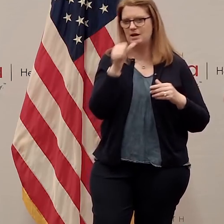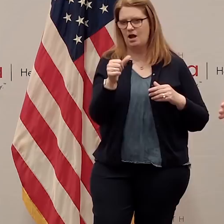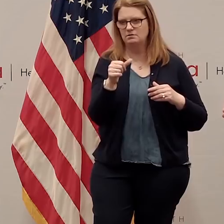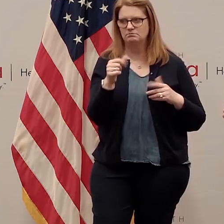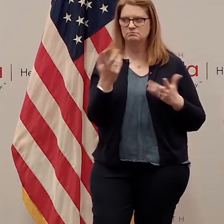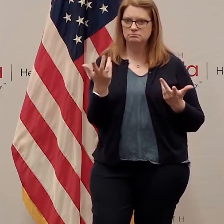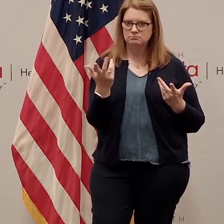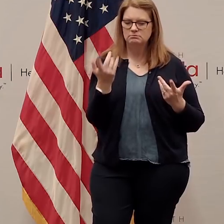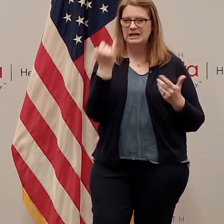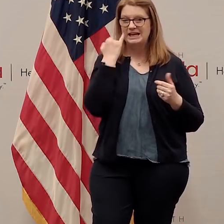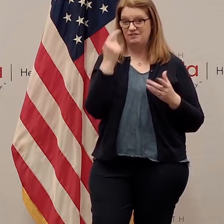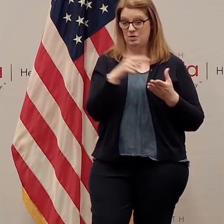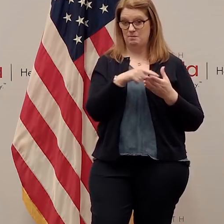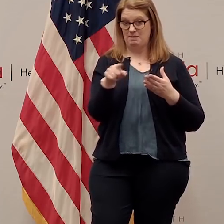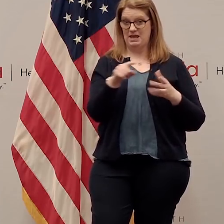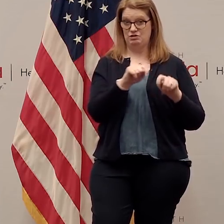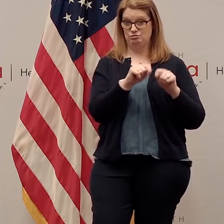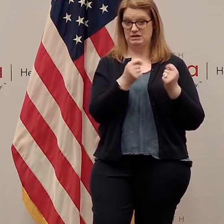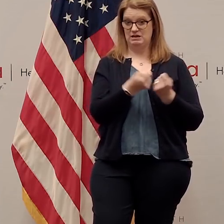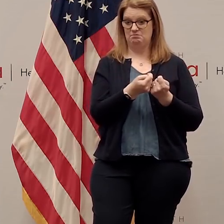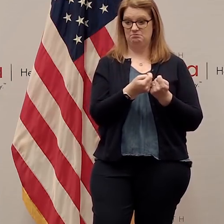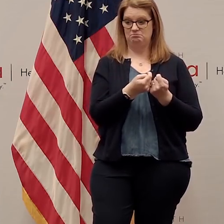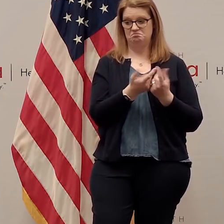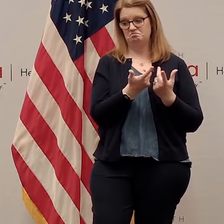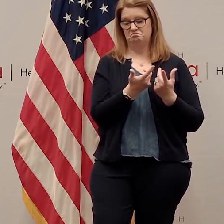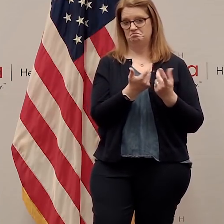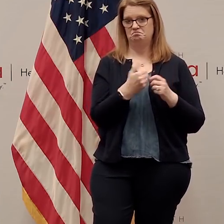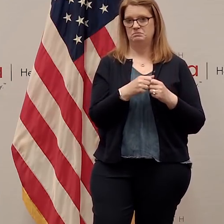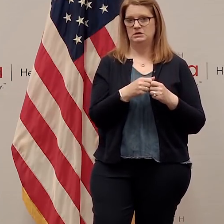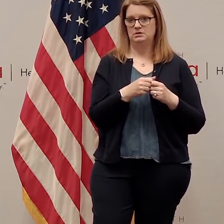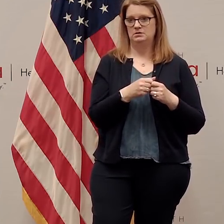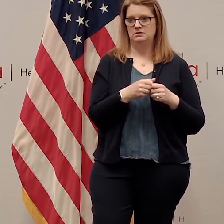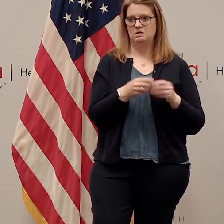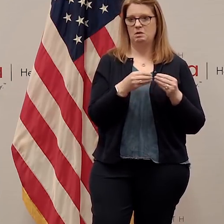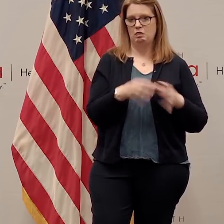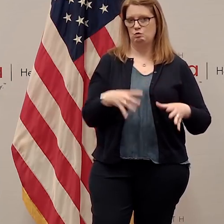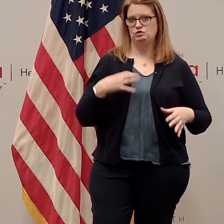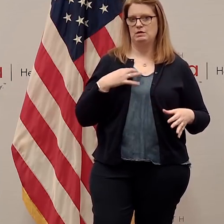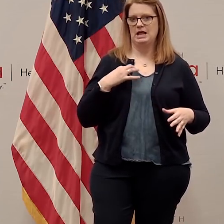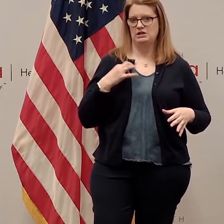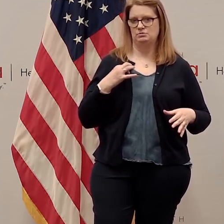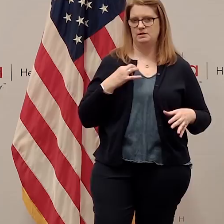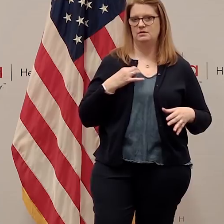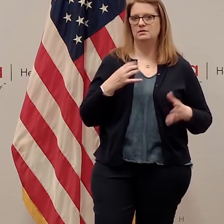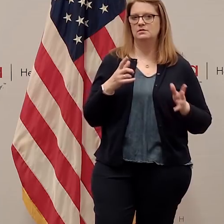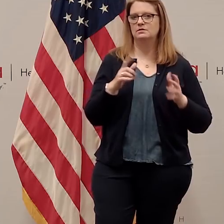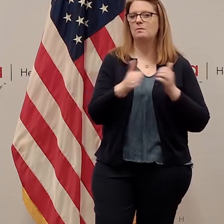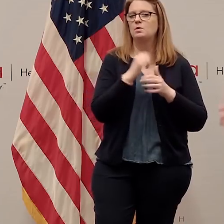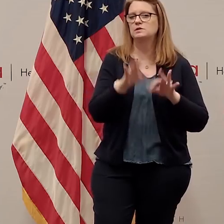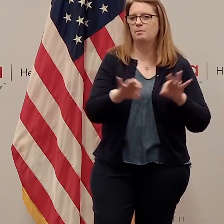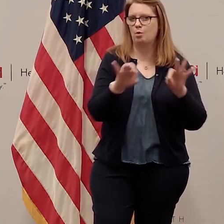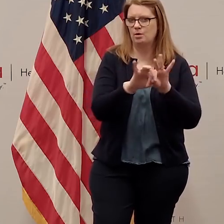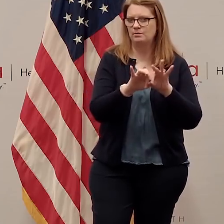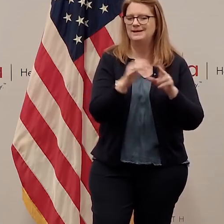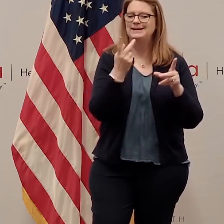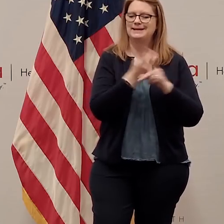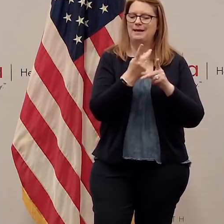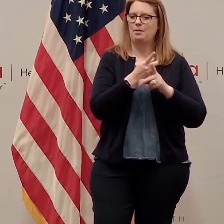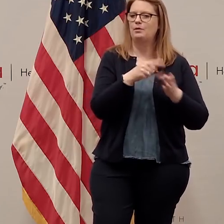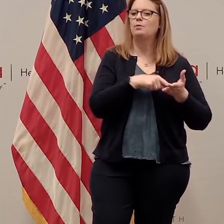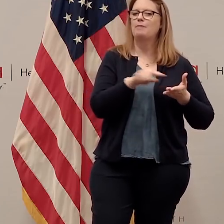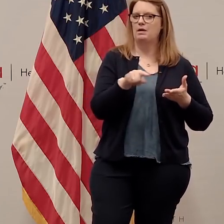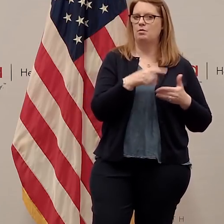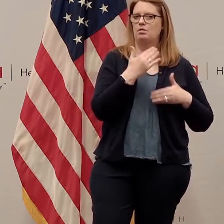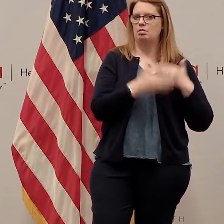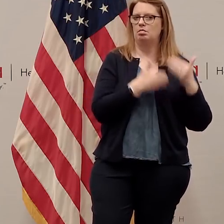as you're paying your team members, I don't think you lose your eligibility for that. The key was that you kept them on your payroll as opposed